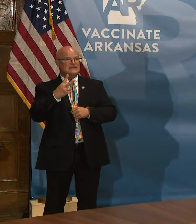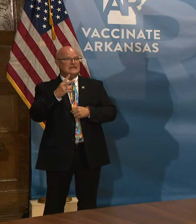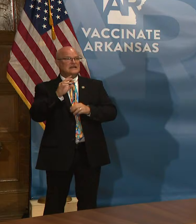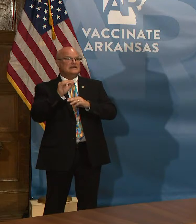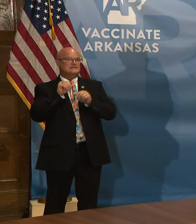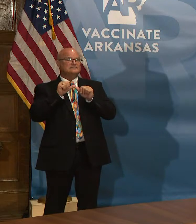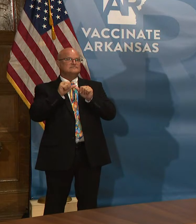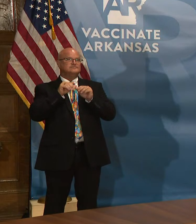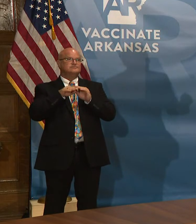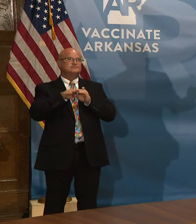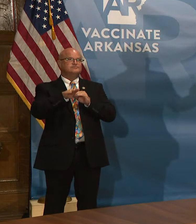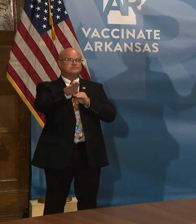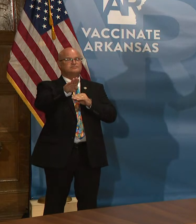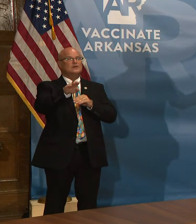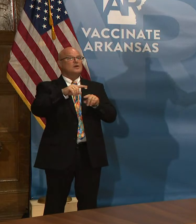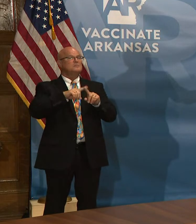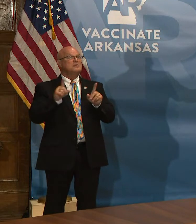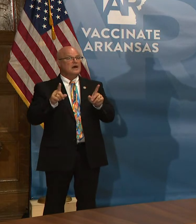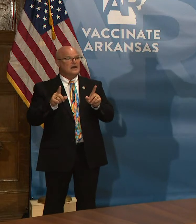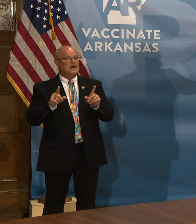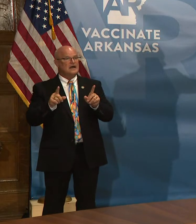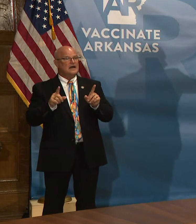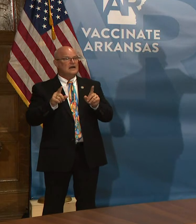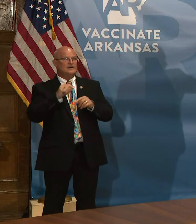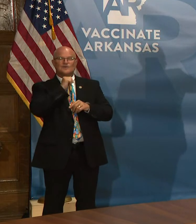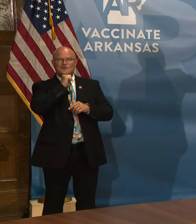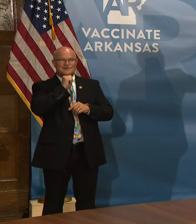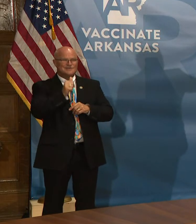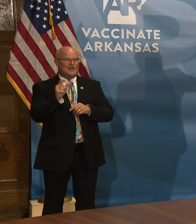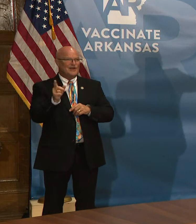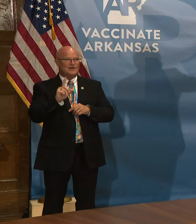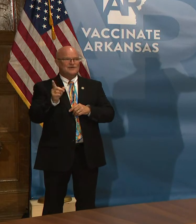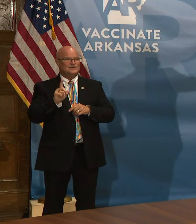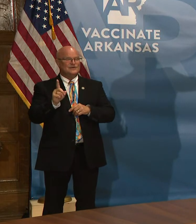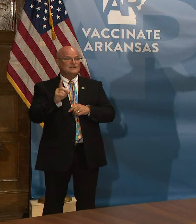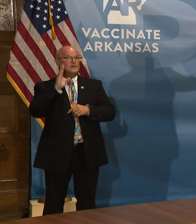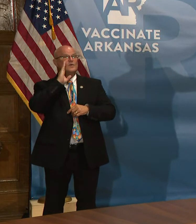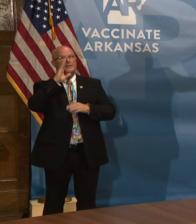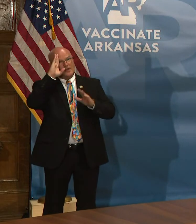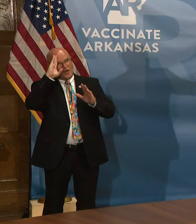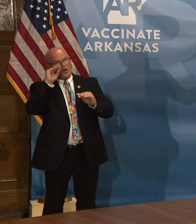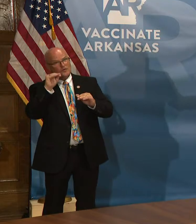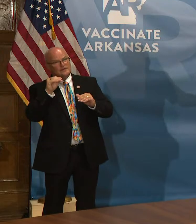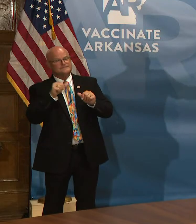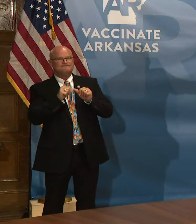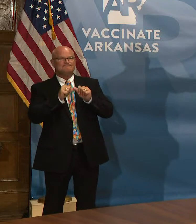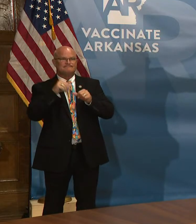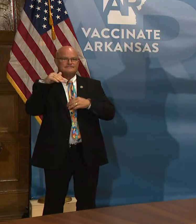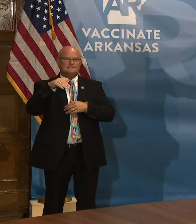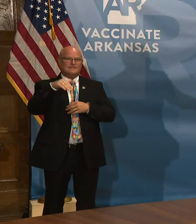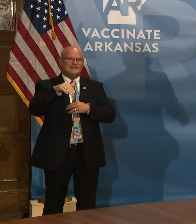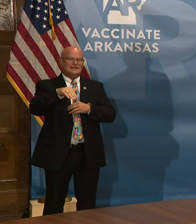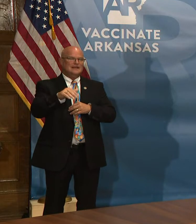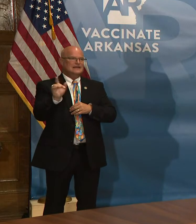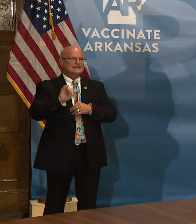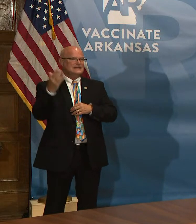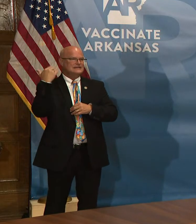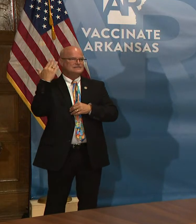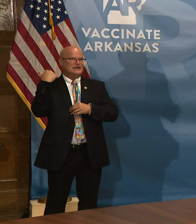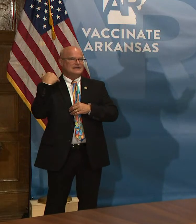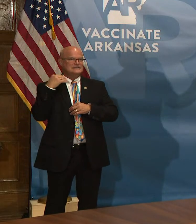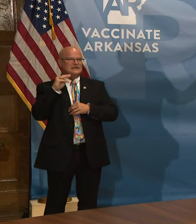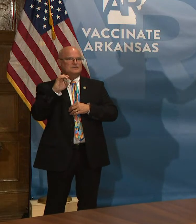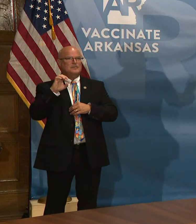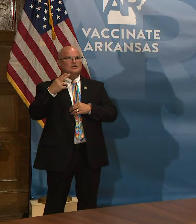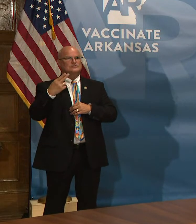good, but we're not as where we will be, hopefully, if we keep going down as we were back